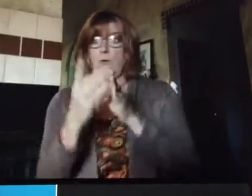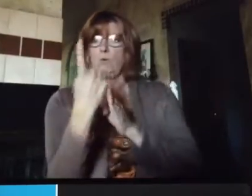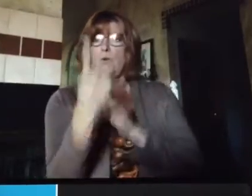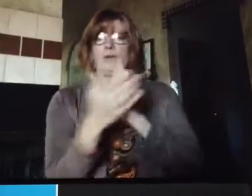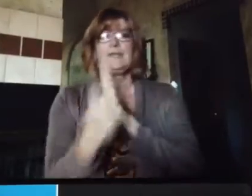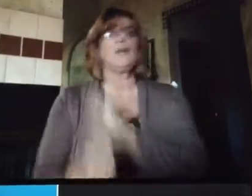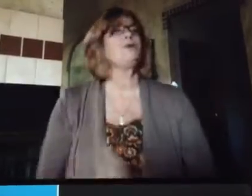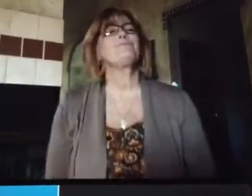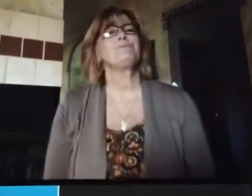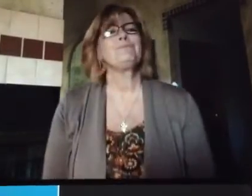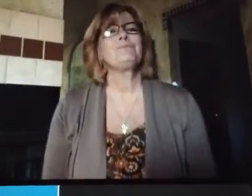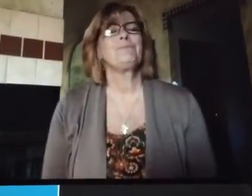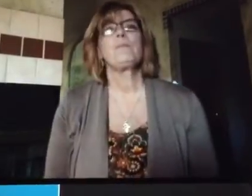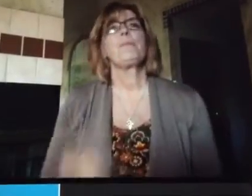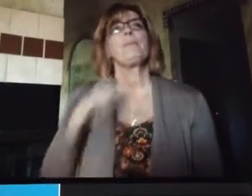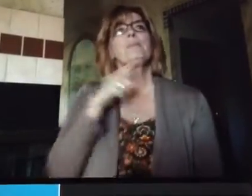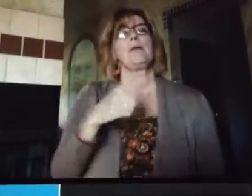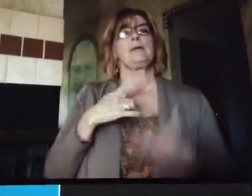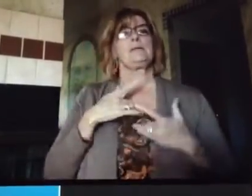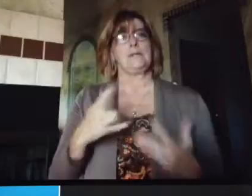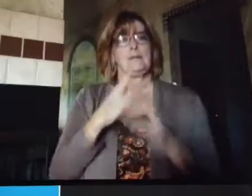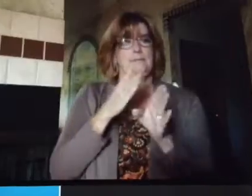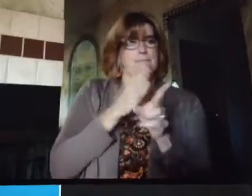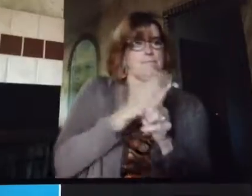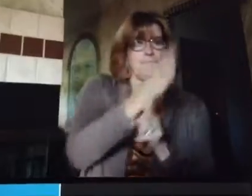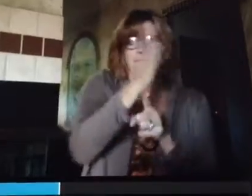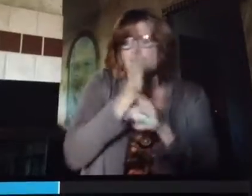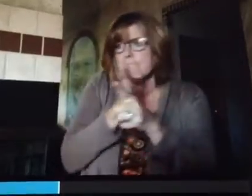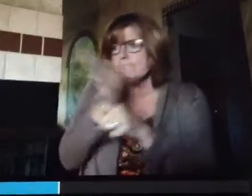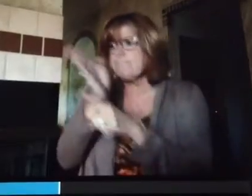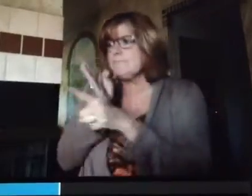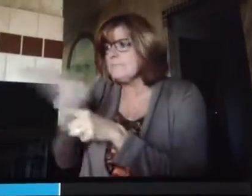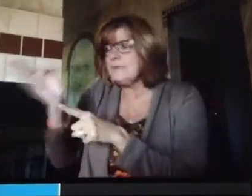they practiced and then just moved on to the next skill and practiced that.